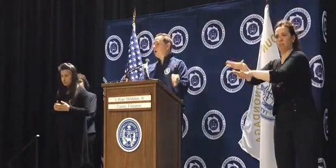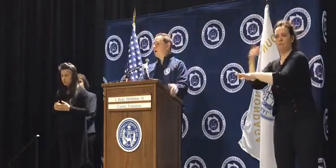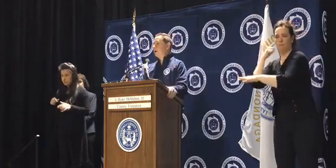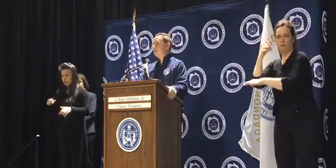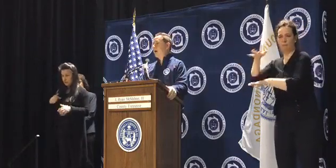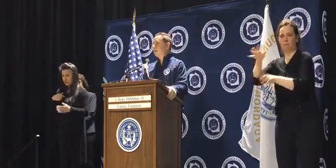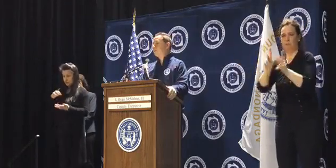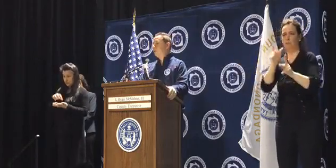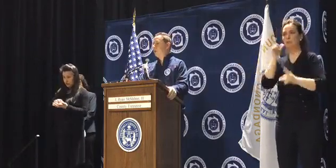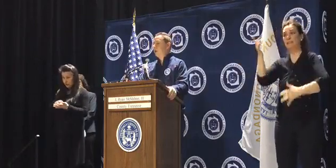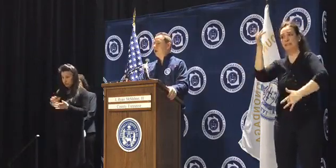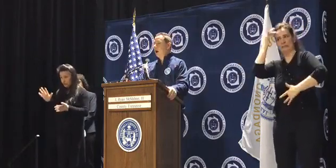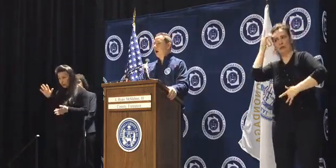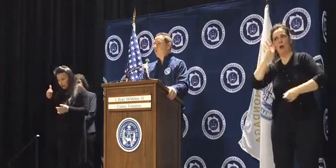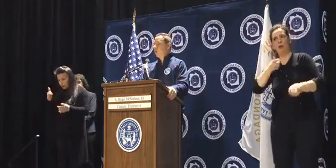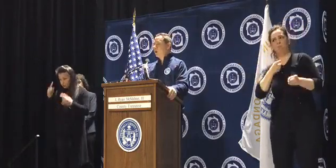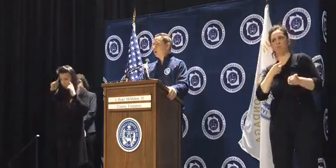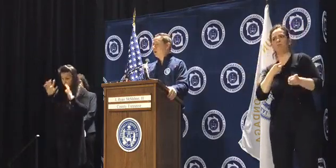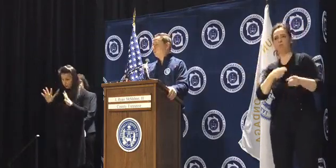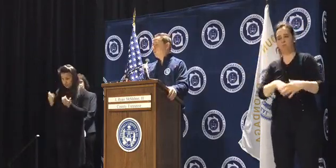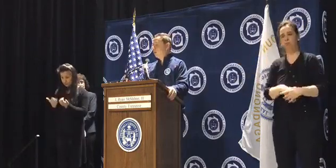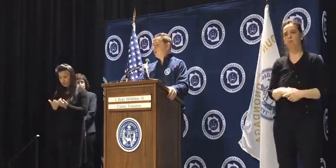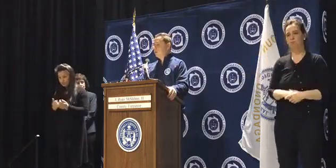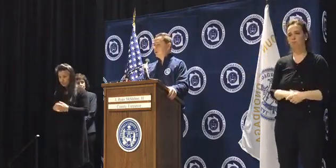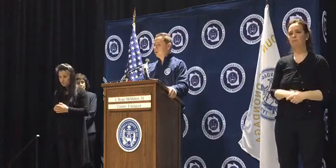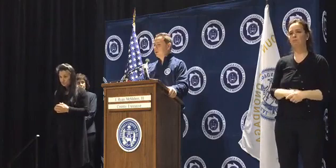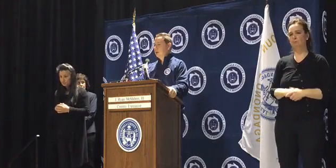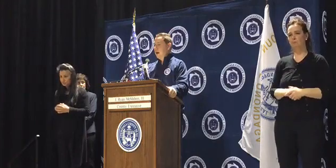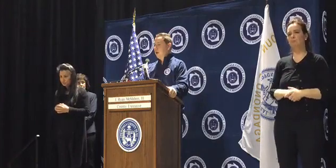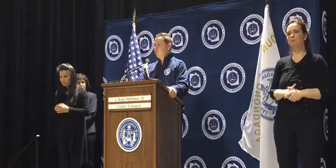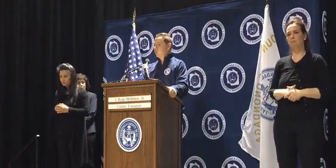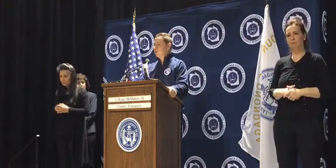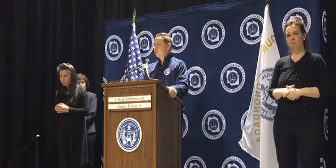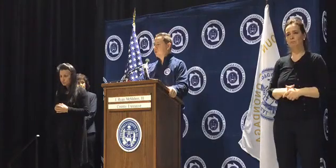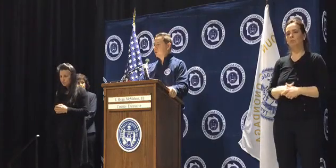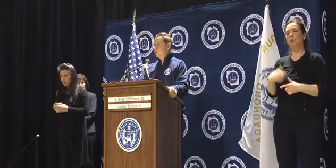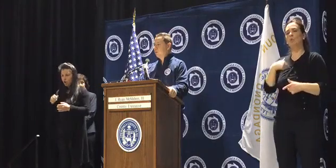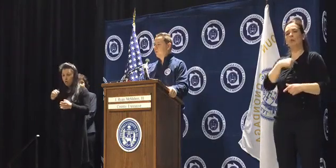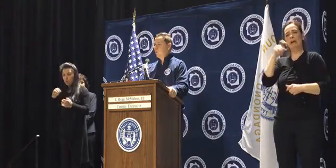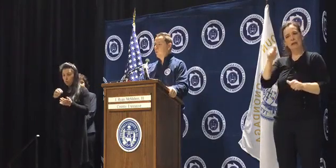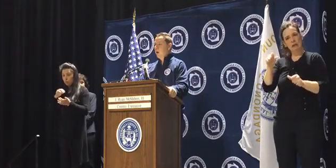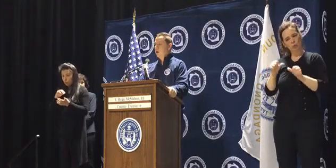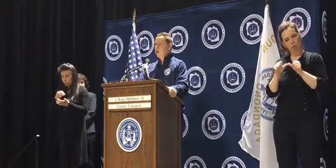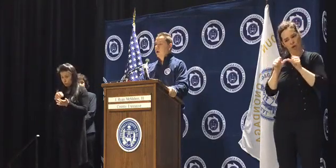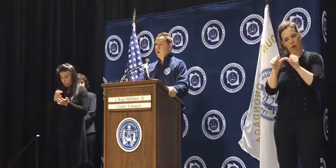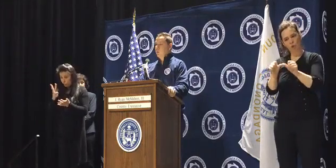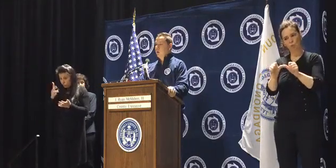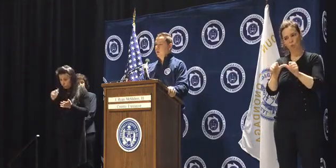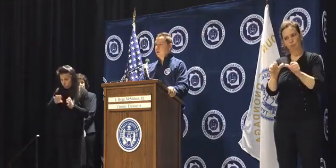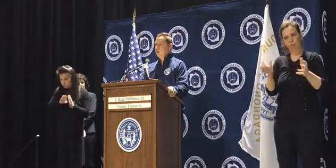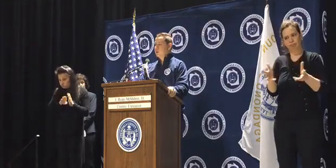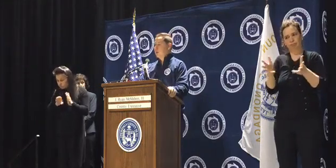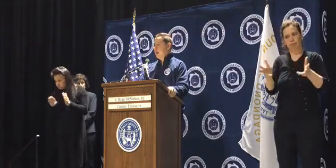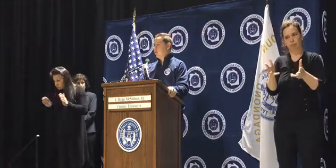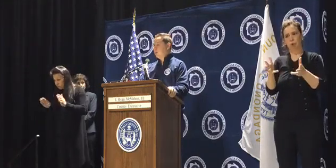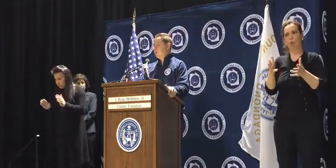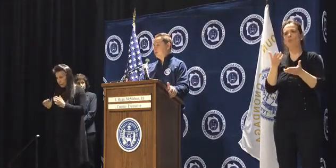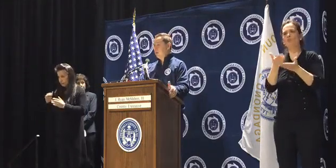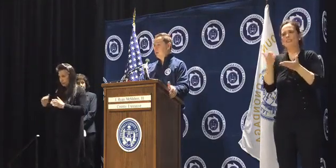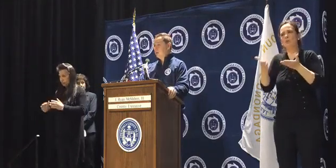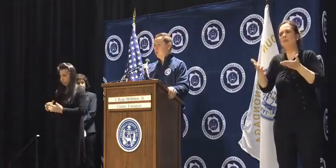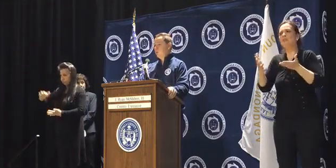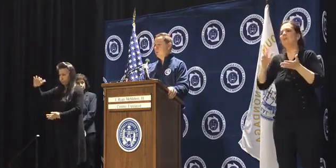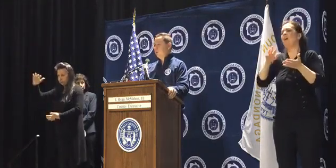new spike at any time. So we're going to need to really continue to have the resources here to perform well, and we're going to continue to